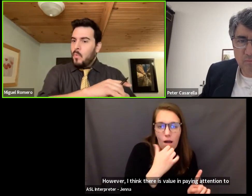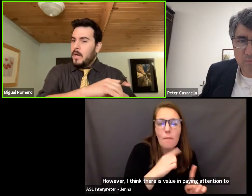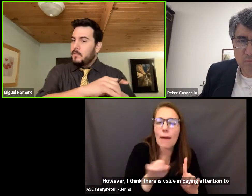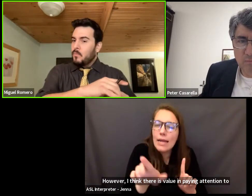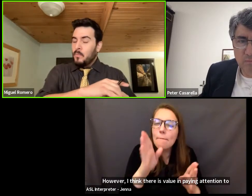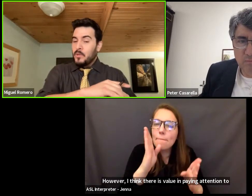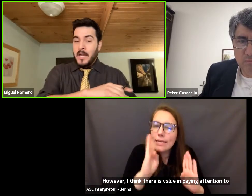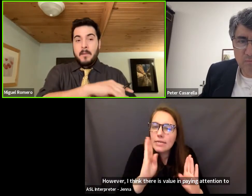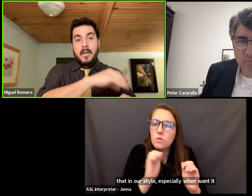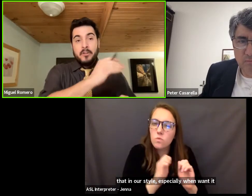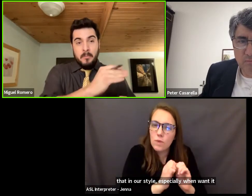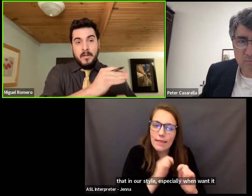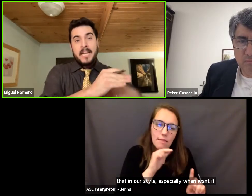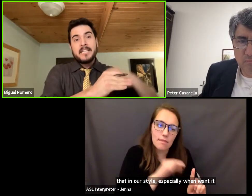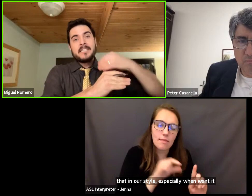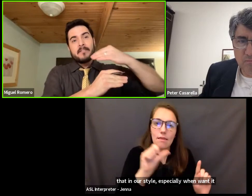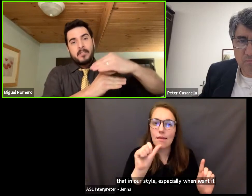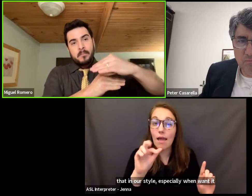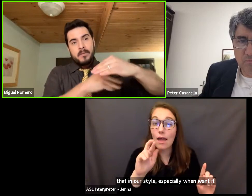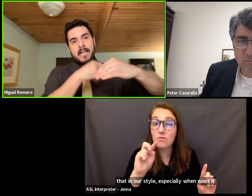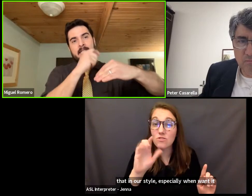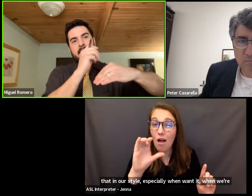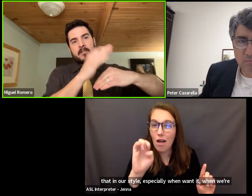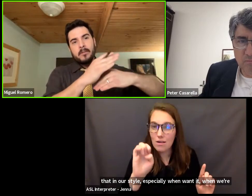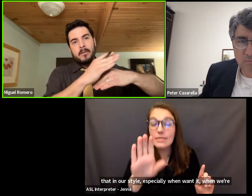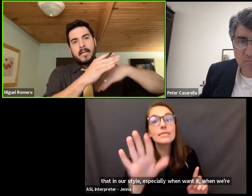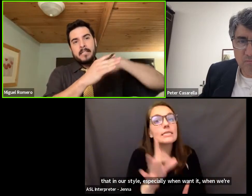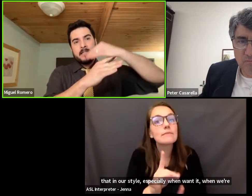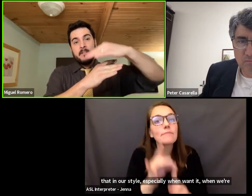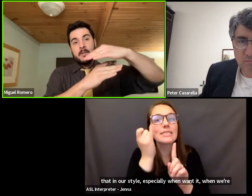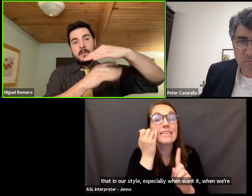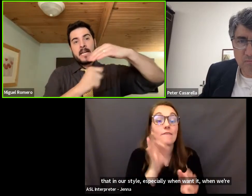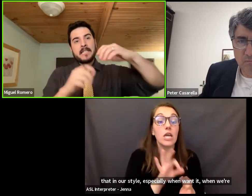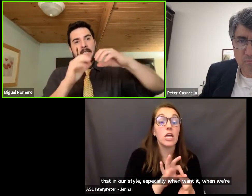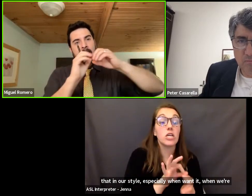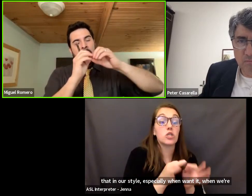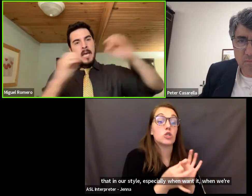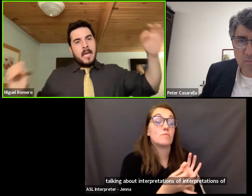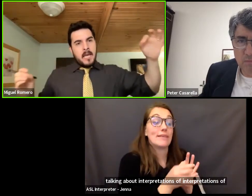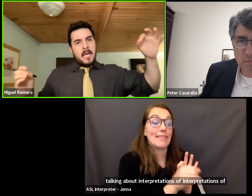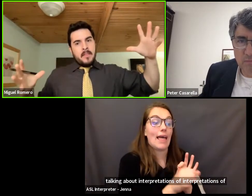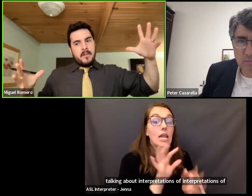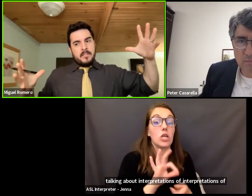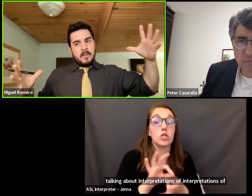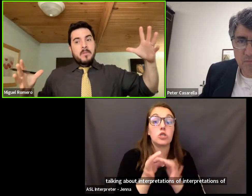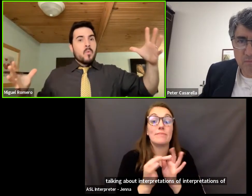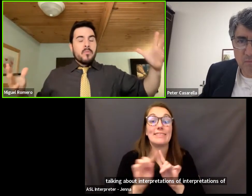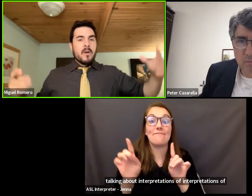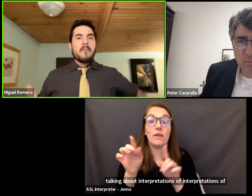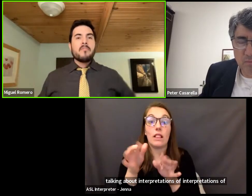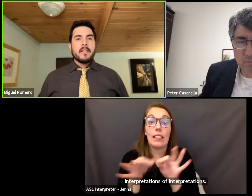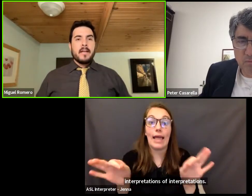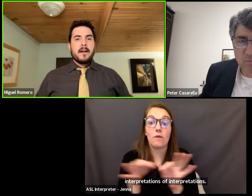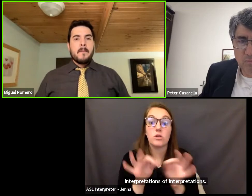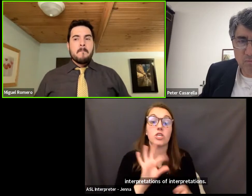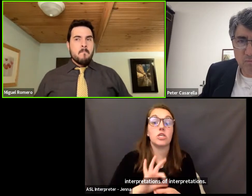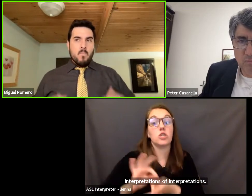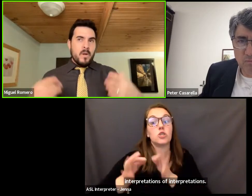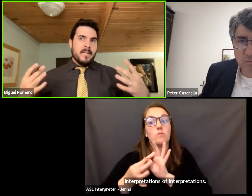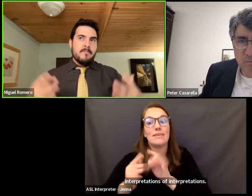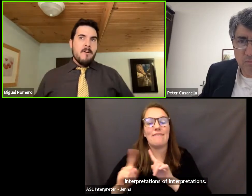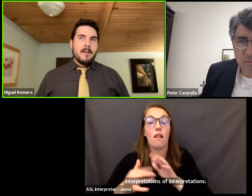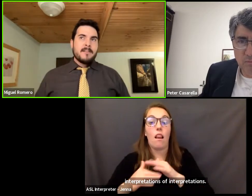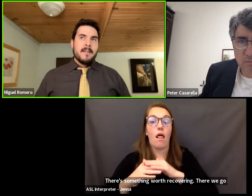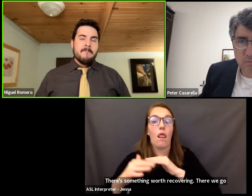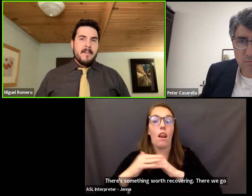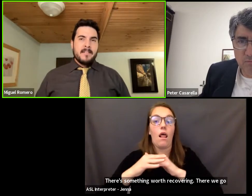especially when we want to, when we're talking about interpretations of interpretations of interpretations of interpretations. There's something worth recovering there.